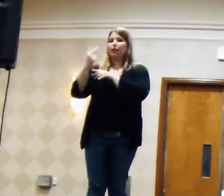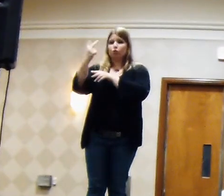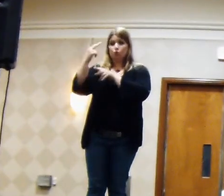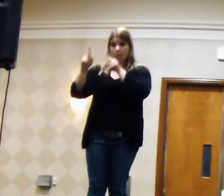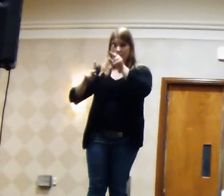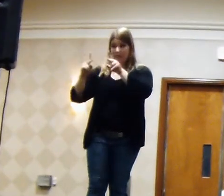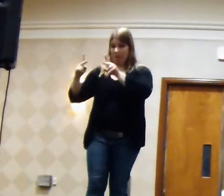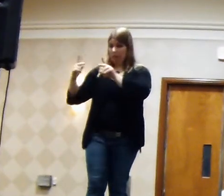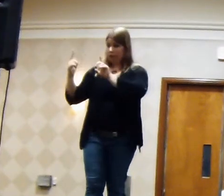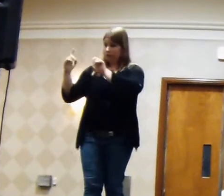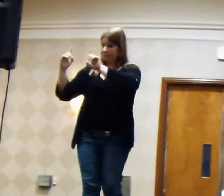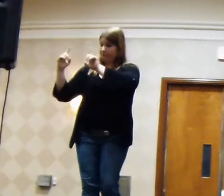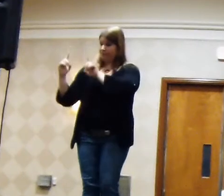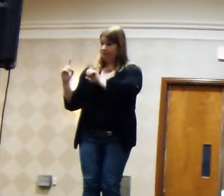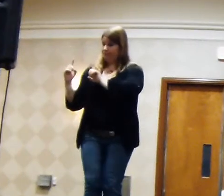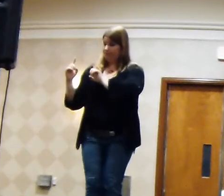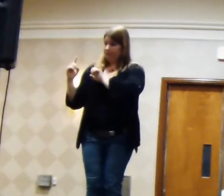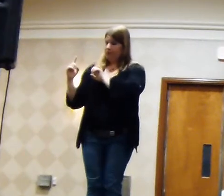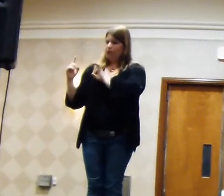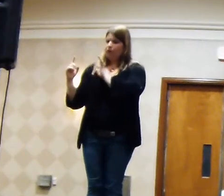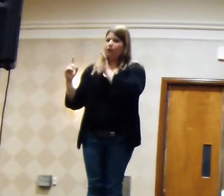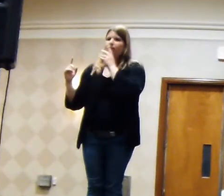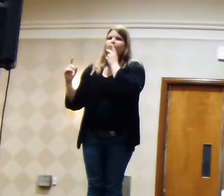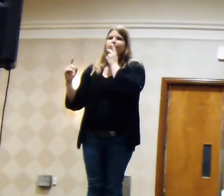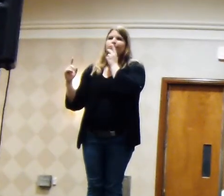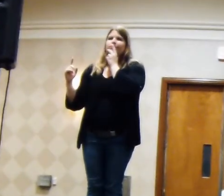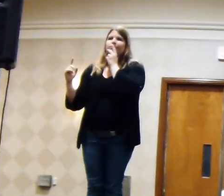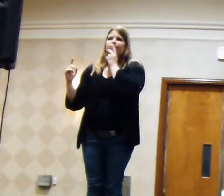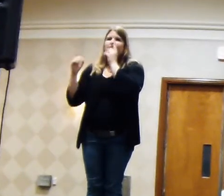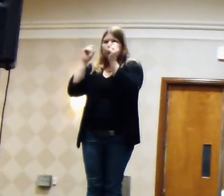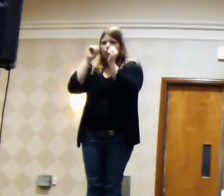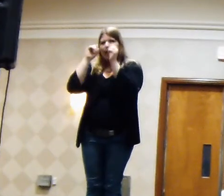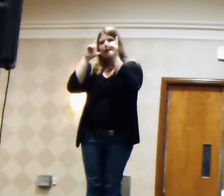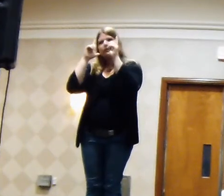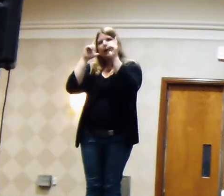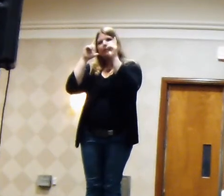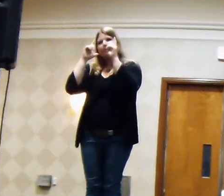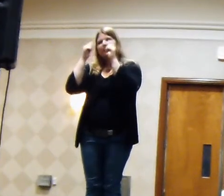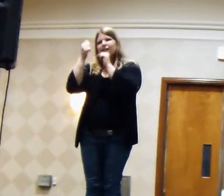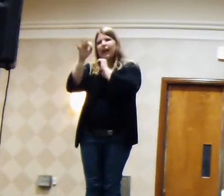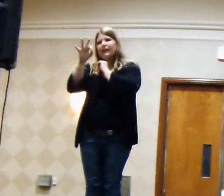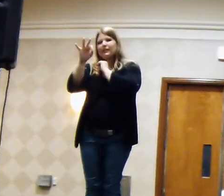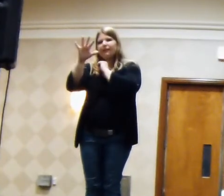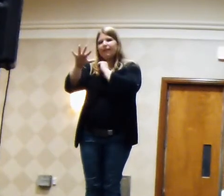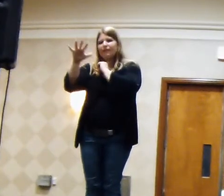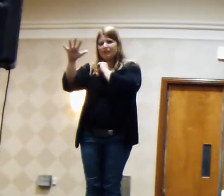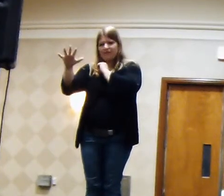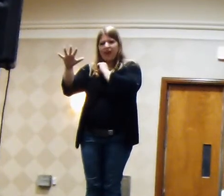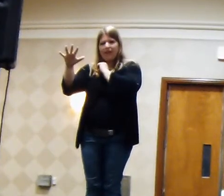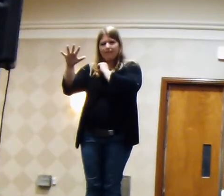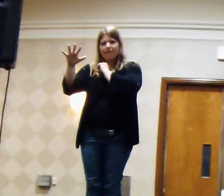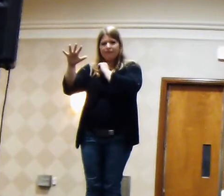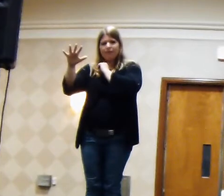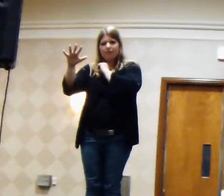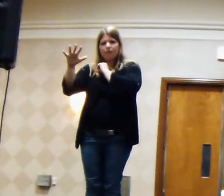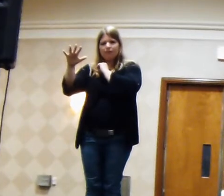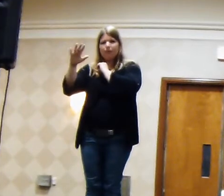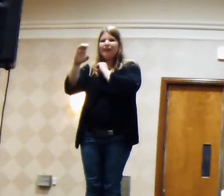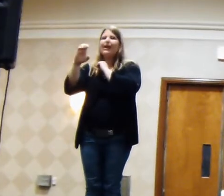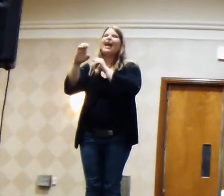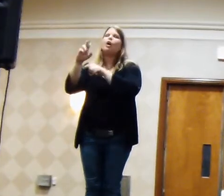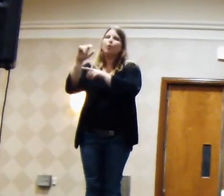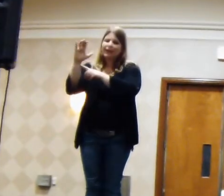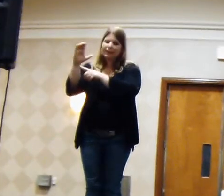And I did shoot the whole scene where he wakes up in 1955. I shot that whole scene with Eric Stoltz,